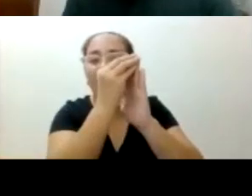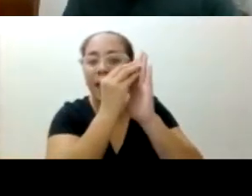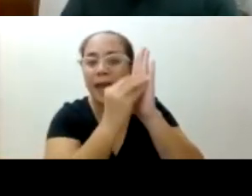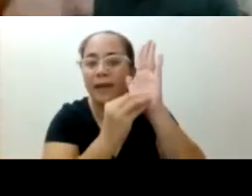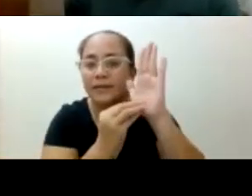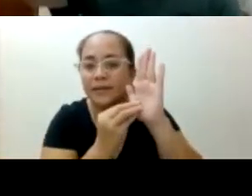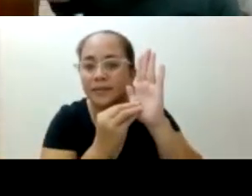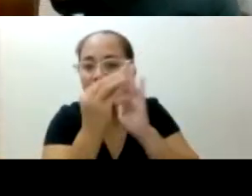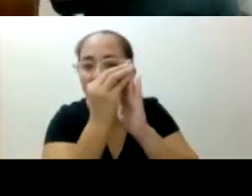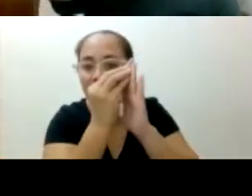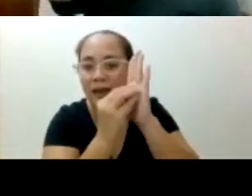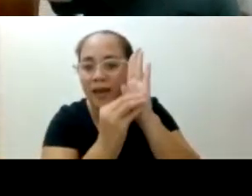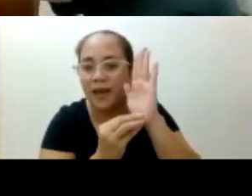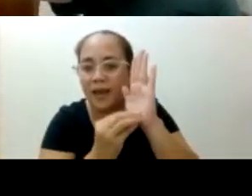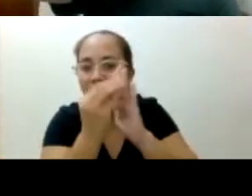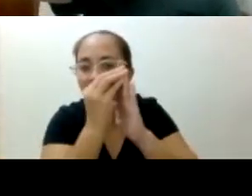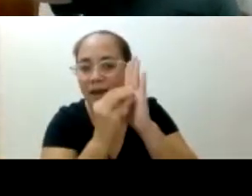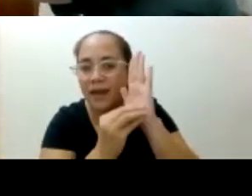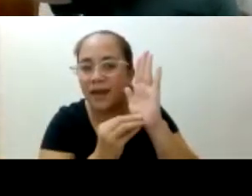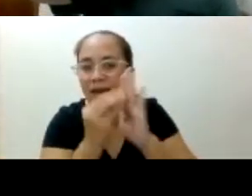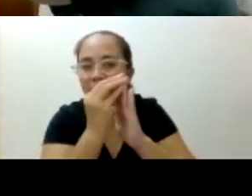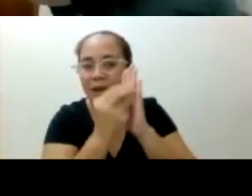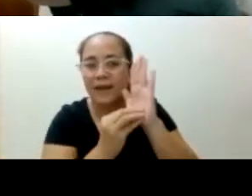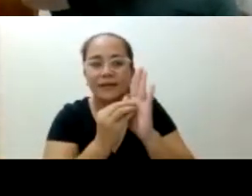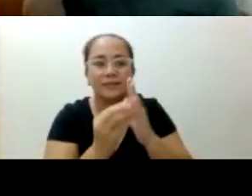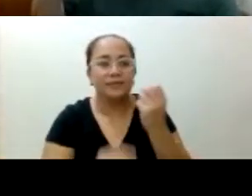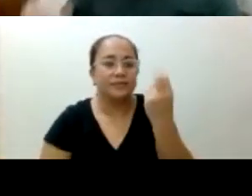When alphabetizing sign, one-handed signs, the sixth